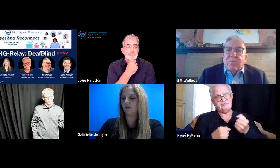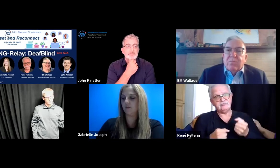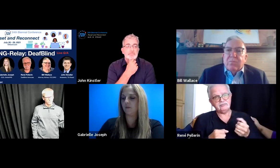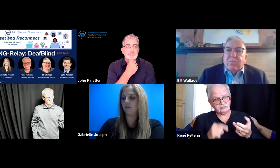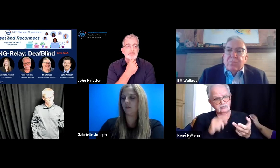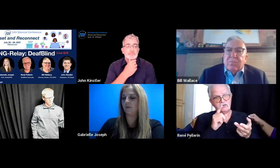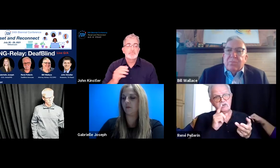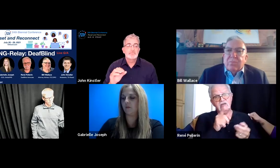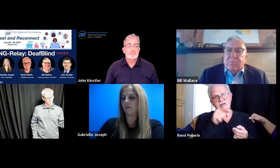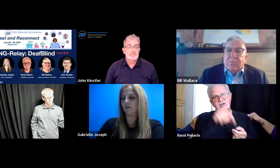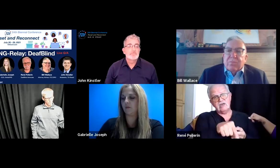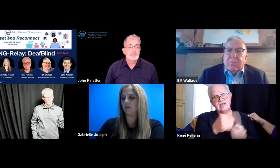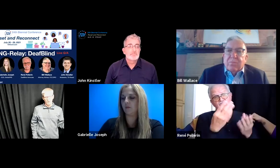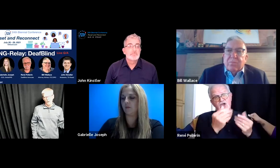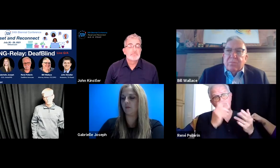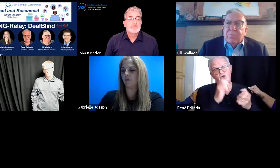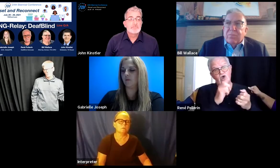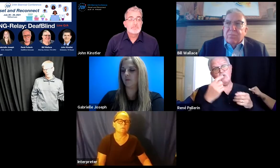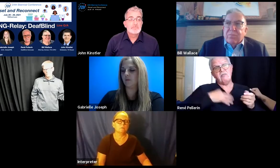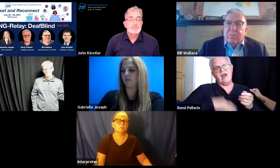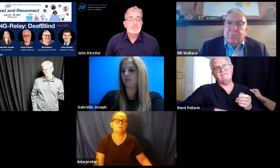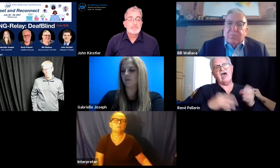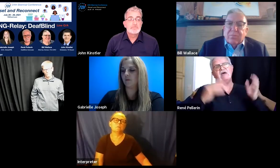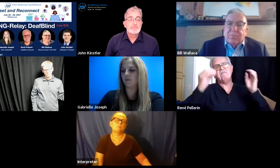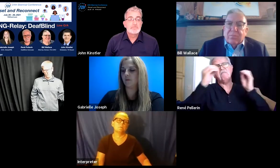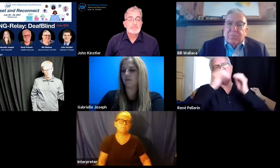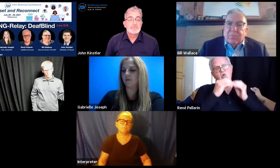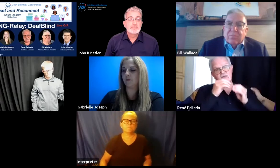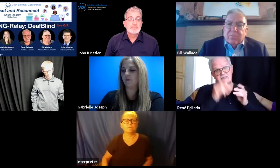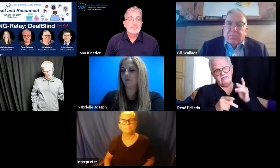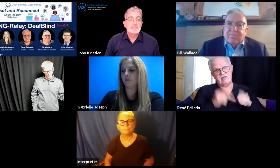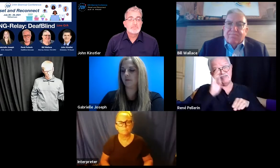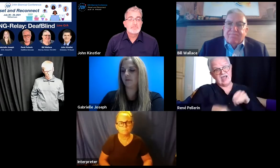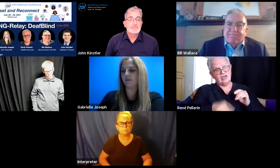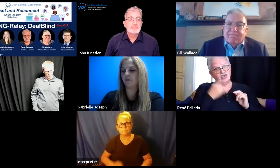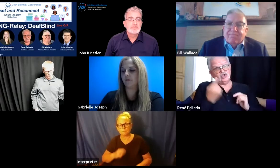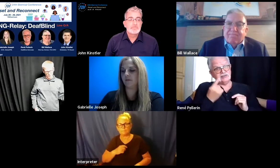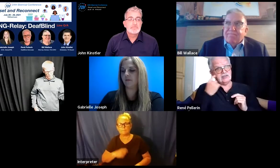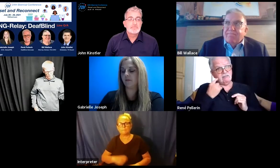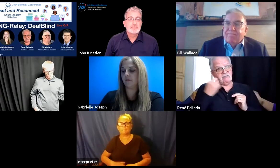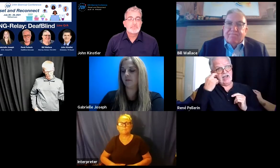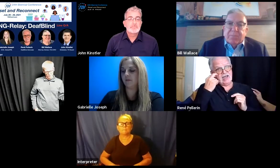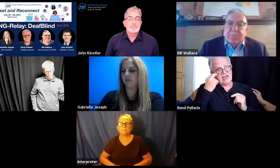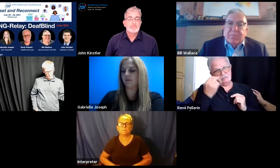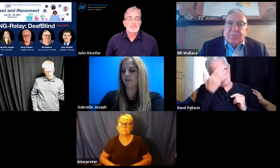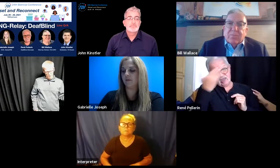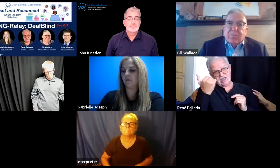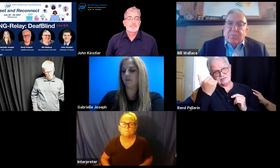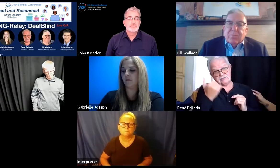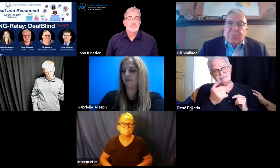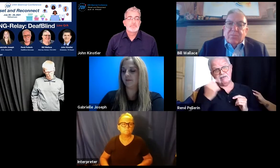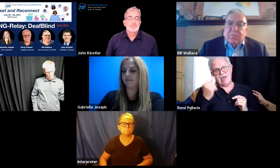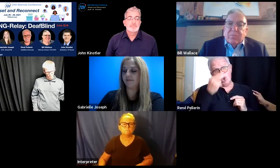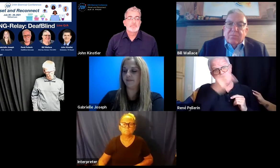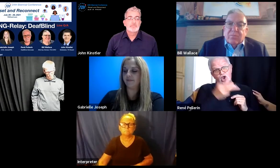we can, just thinking of more ways that we can support this and advocate for this. Also the software benefits more people than just